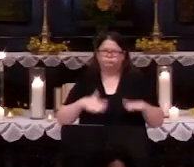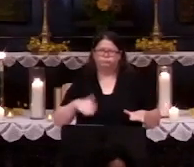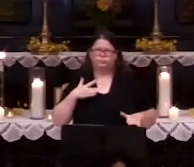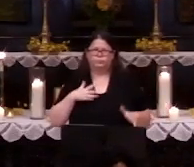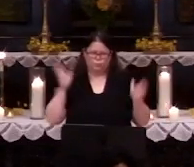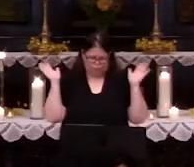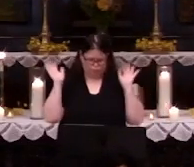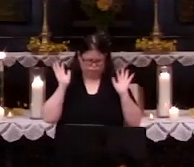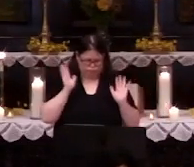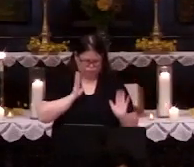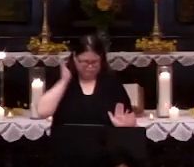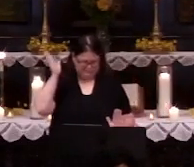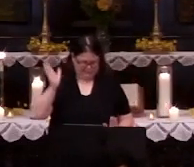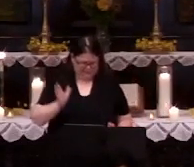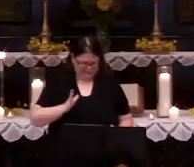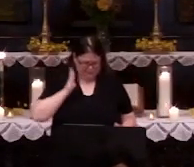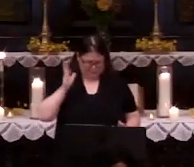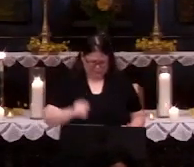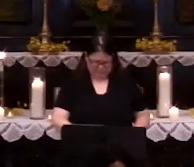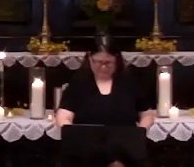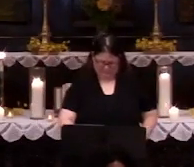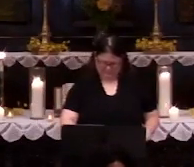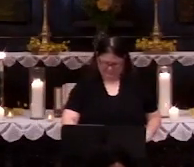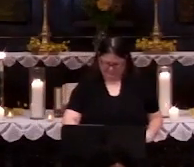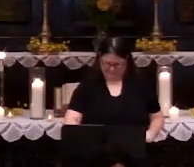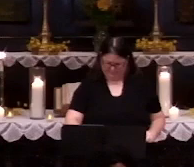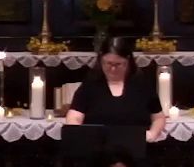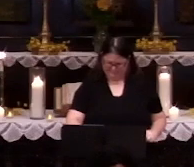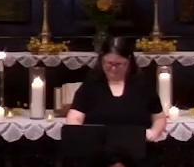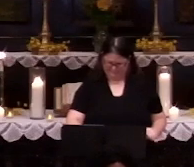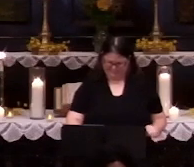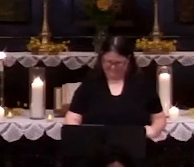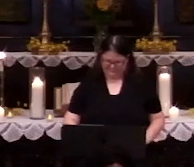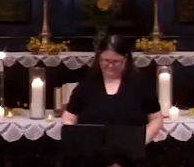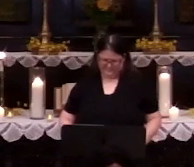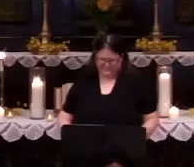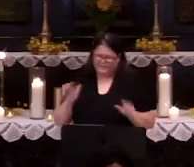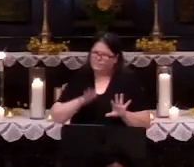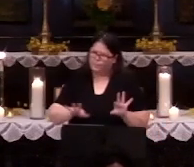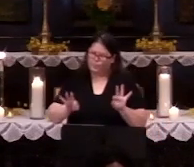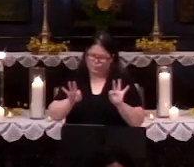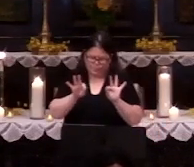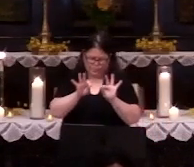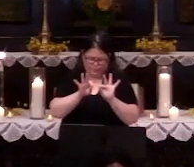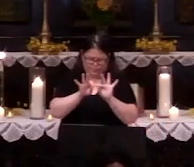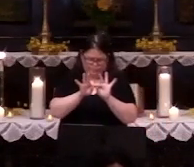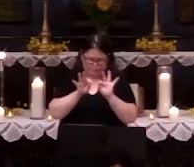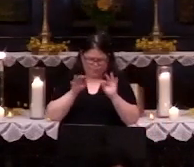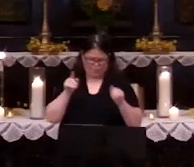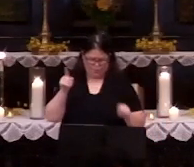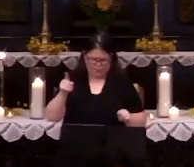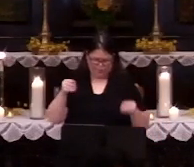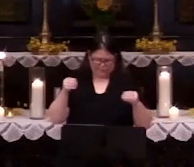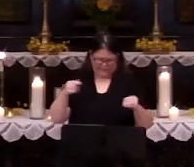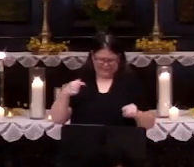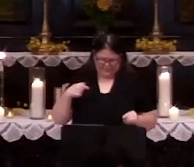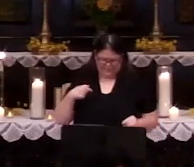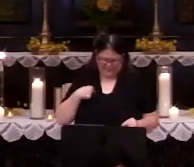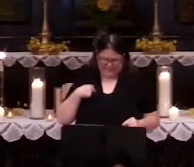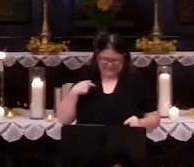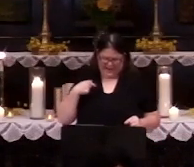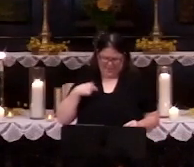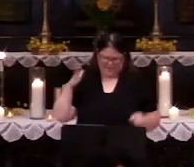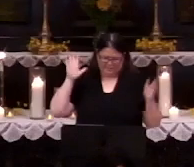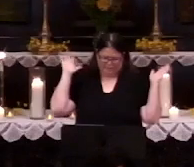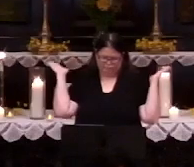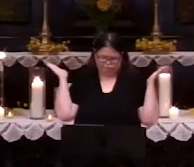style. I'm their product. These of you sell me. Oh, Machiavelli, me. Make an Argentine rose. I